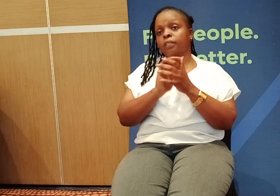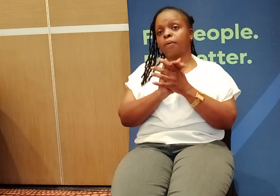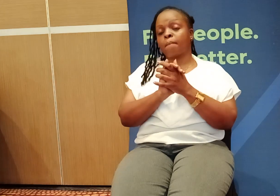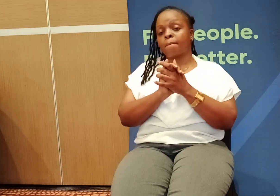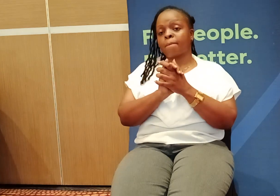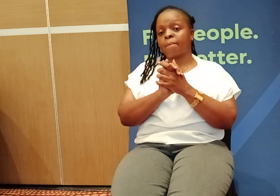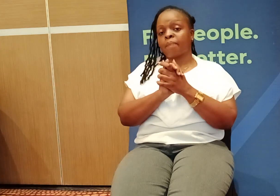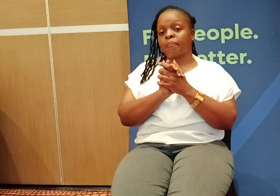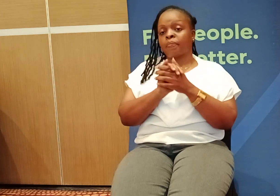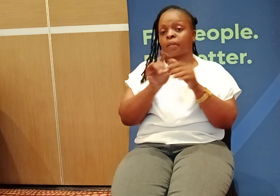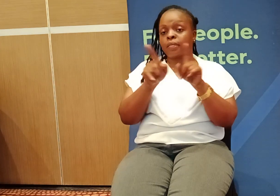Driving sustainability,